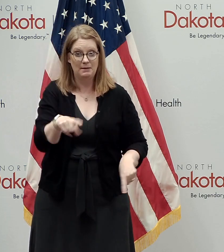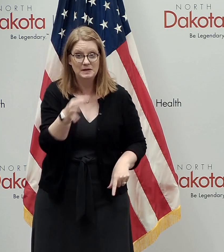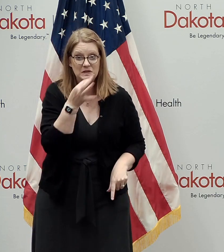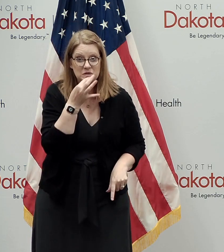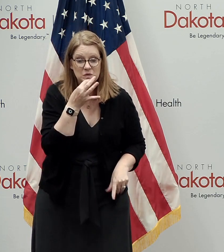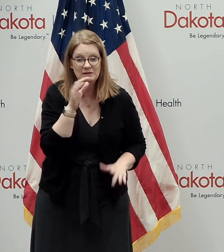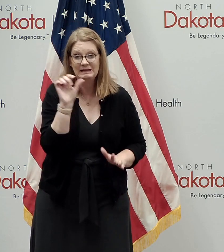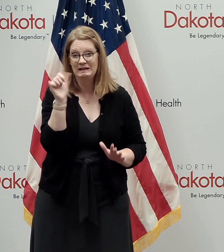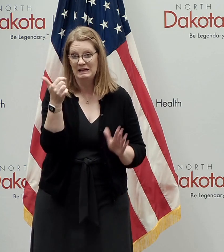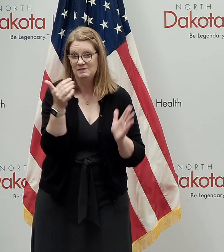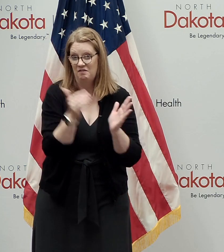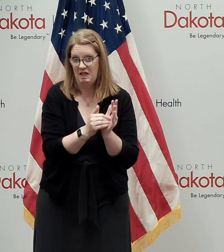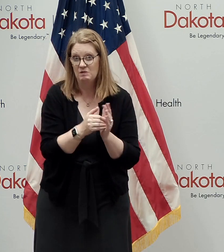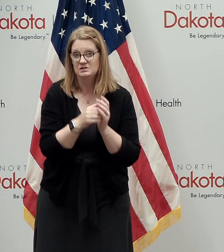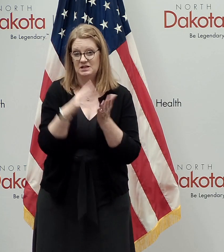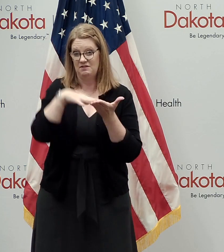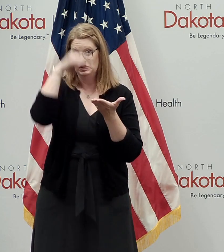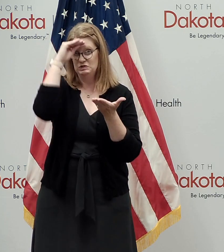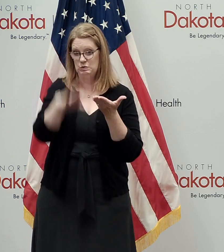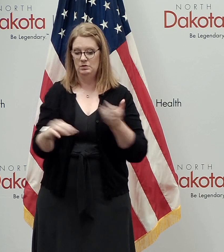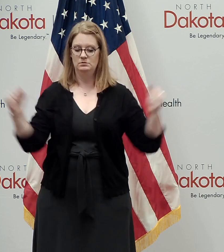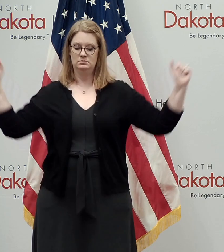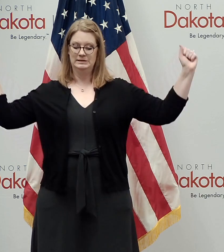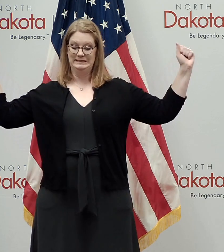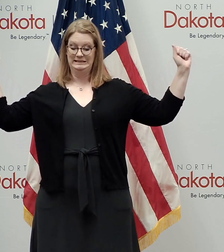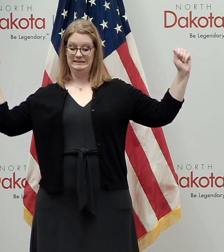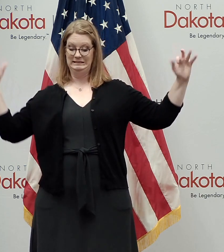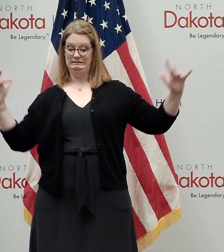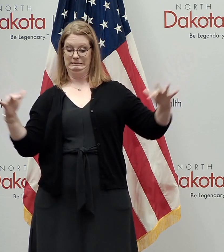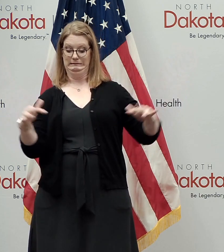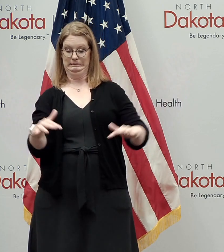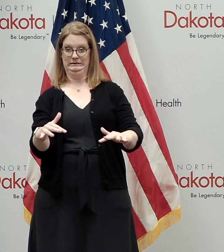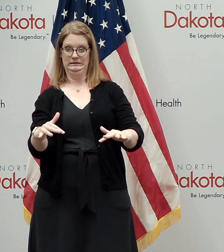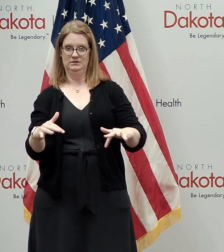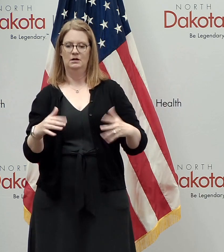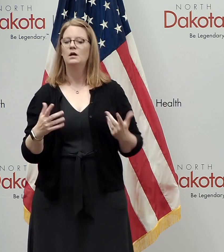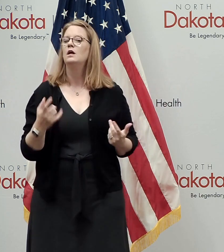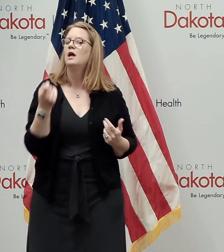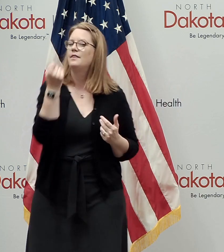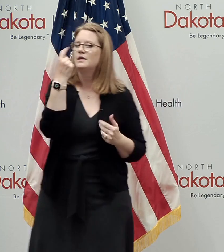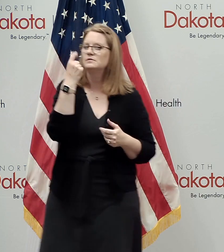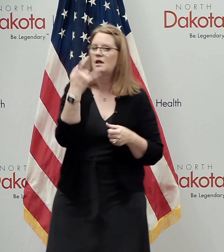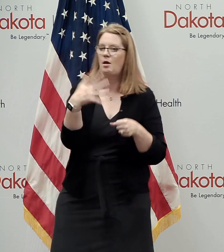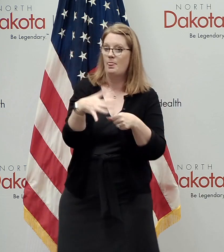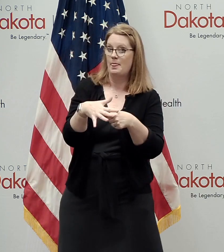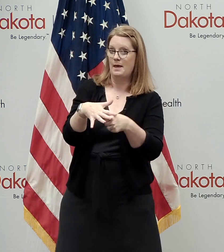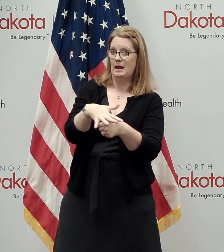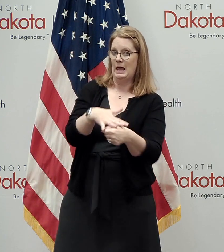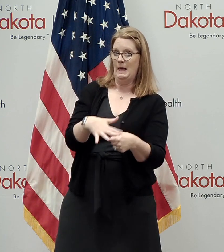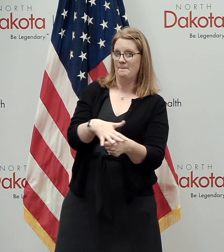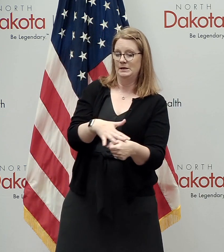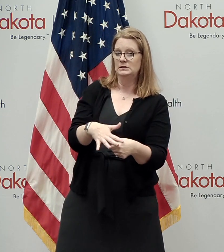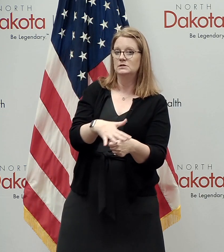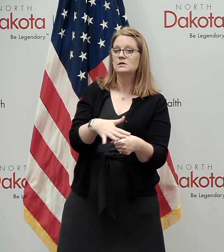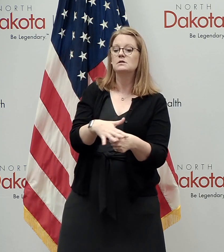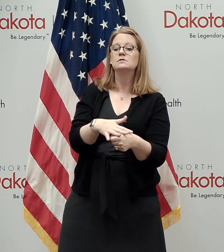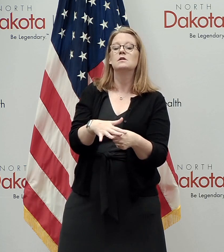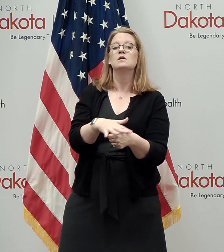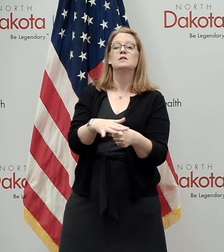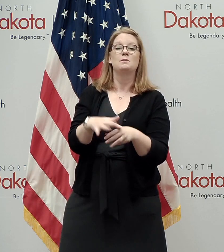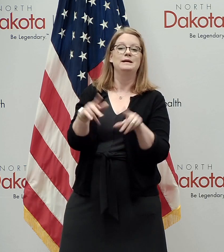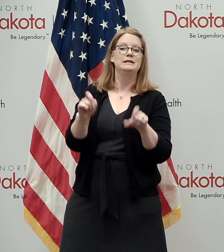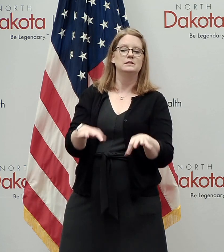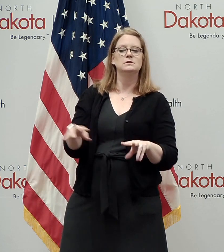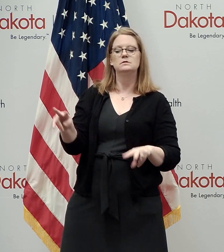of thousands, okay? Then there would be testing, you know, on the campus, kind of just, you know, monitoring what's